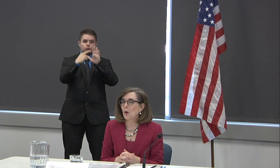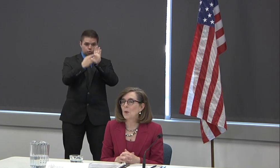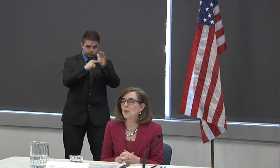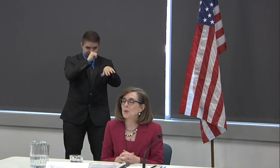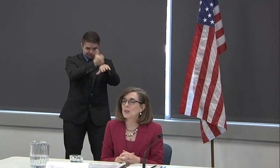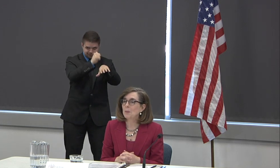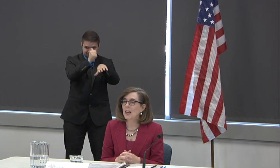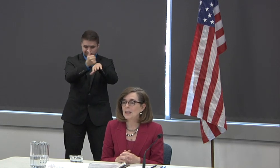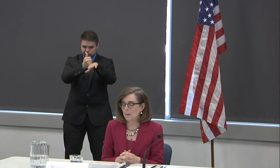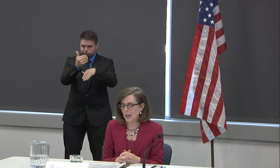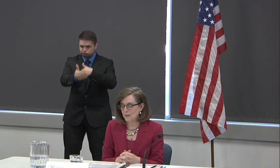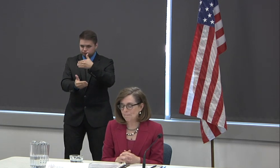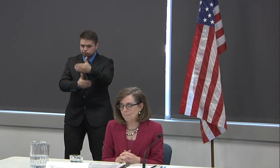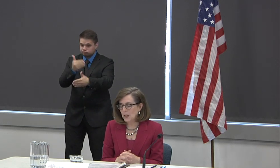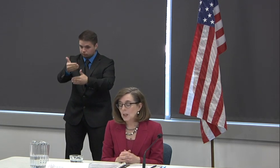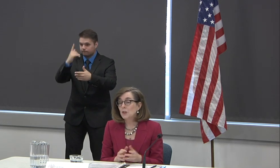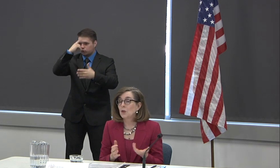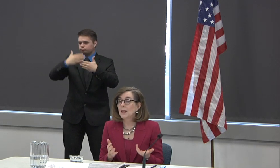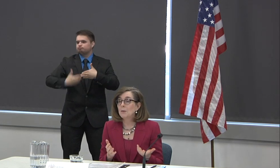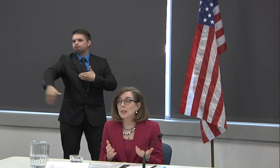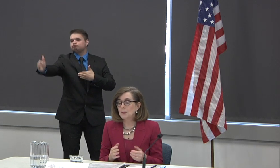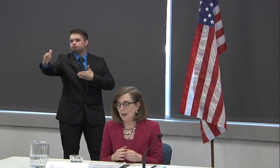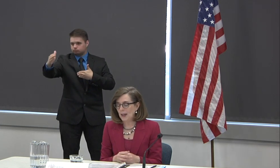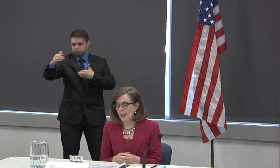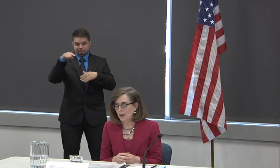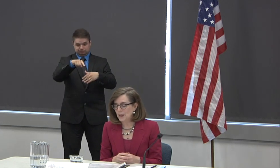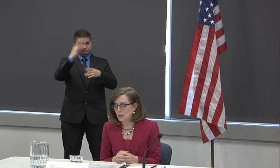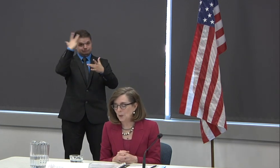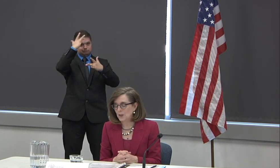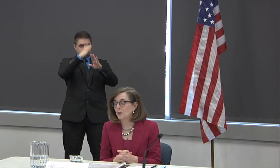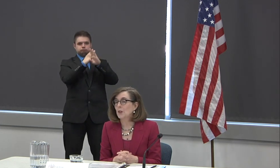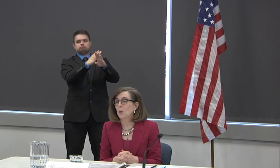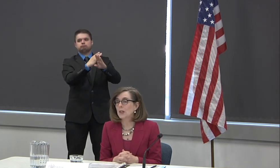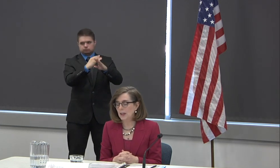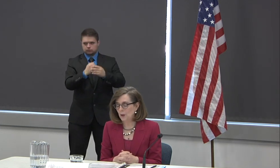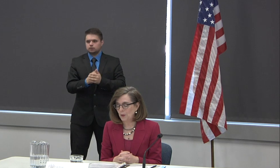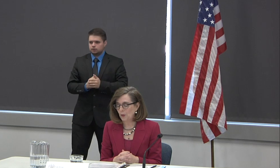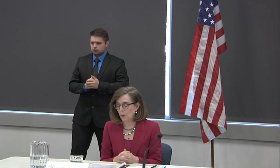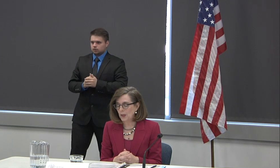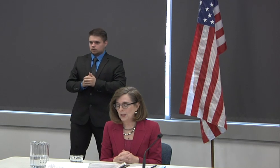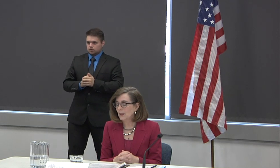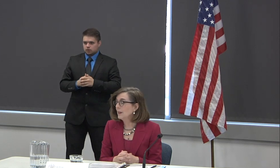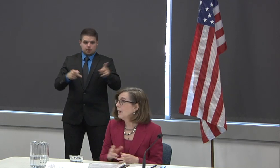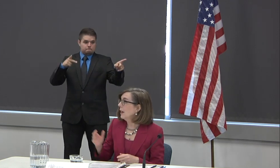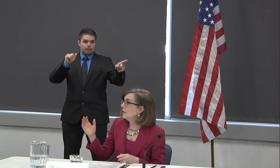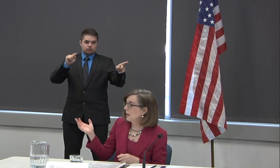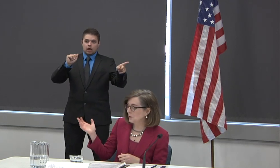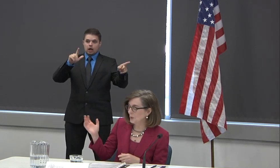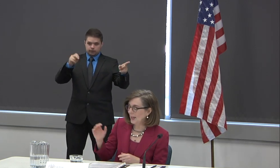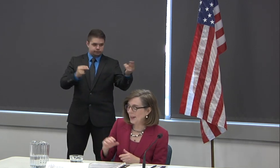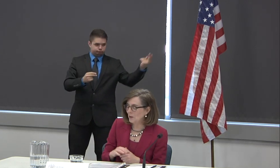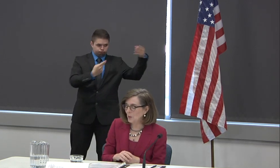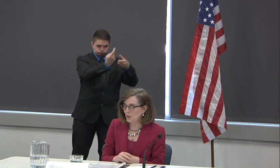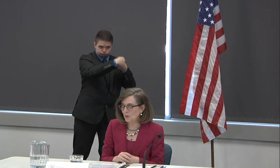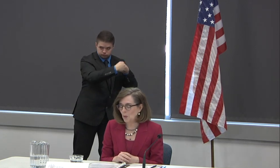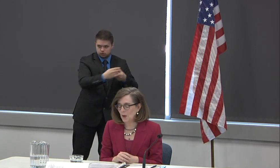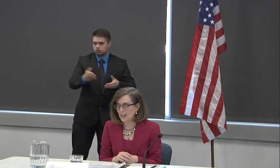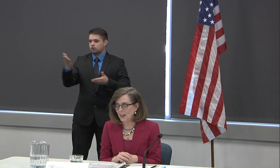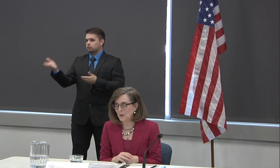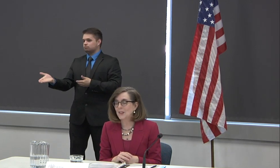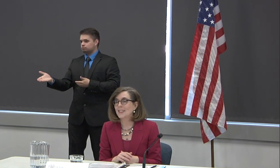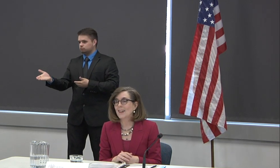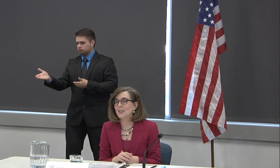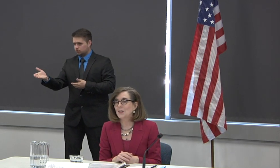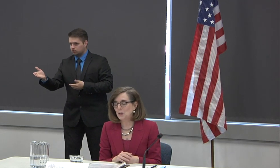forward through this pandemic. Joining me is Pat Allen, Director of the Oregon Health Authority, and Dr. Renee Edwards from Oregon Health